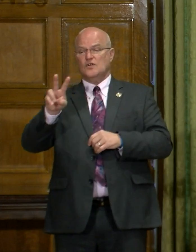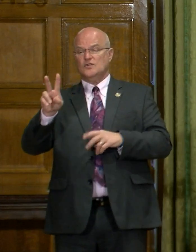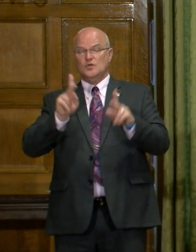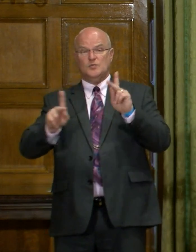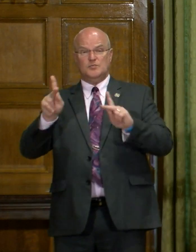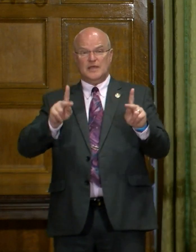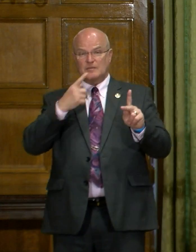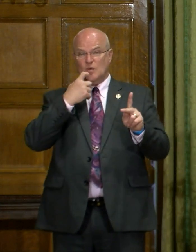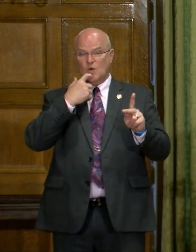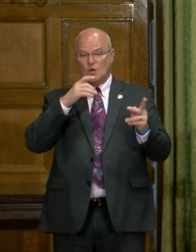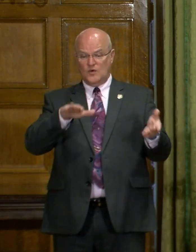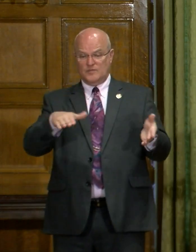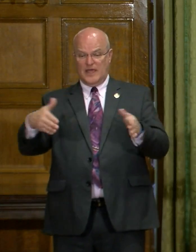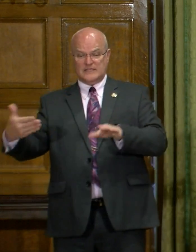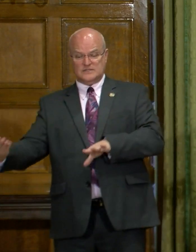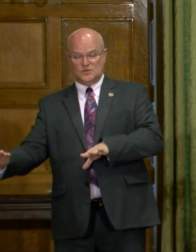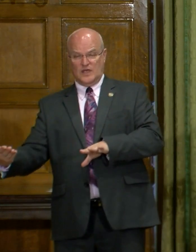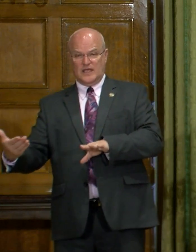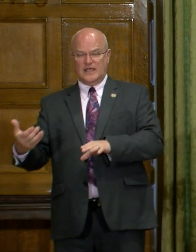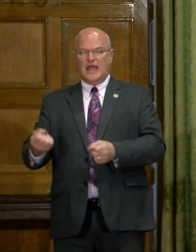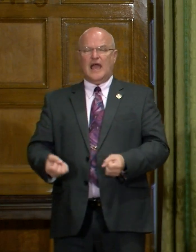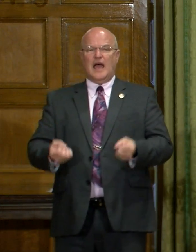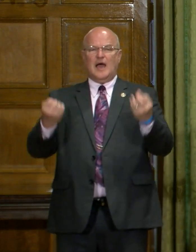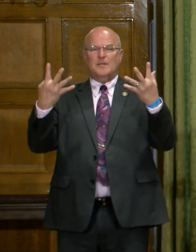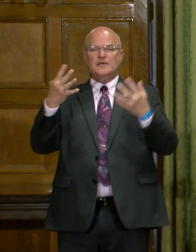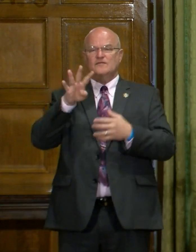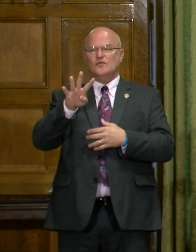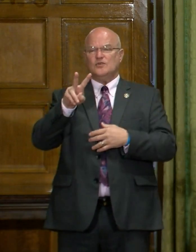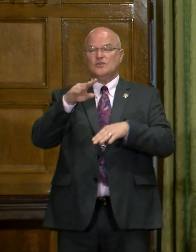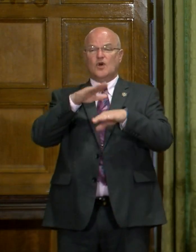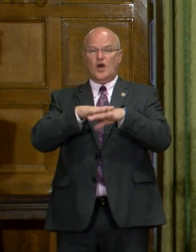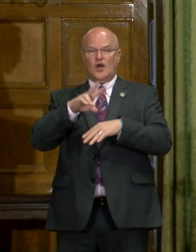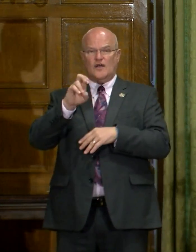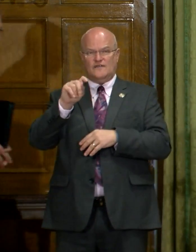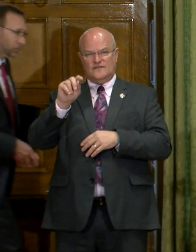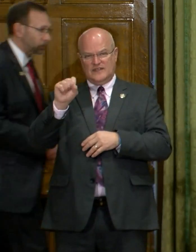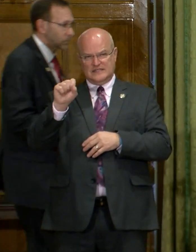42 patients that have passed away, how many were actually on ventilators?